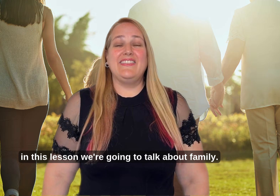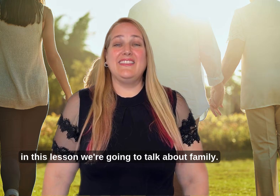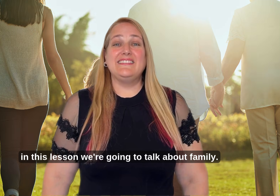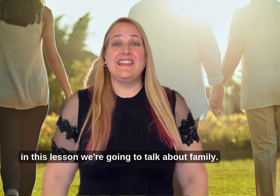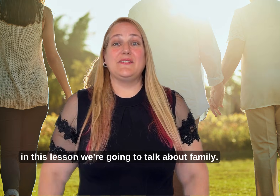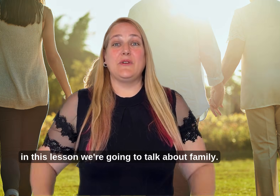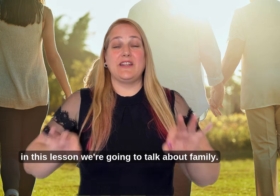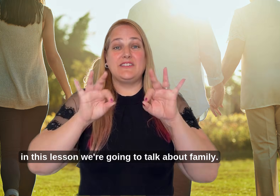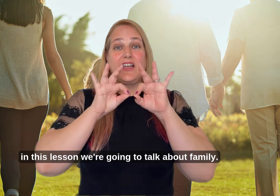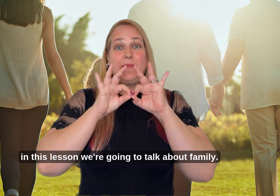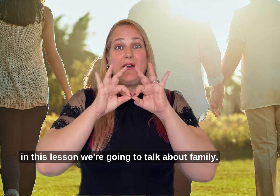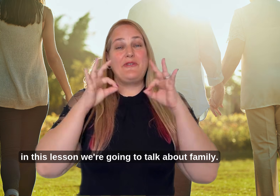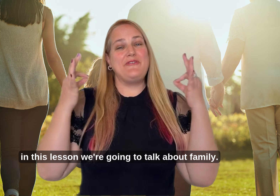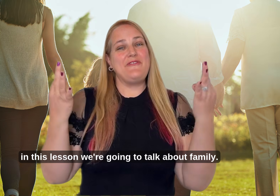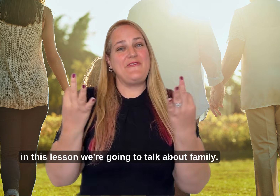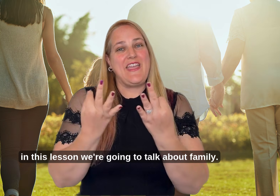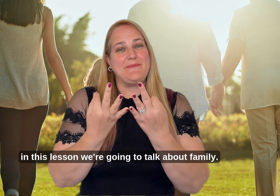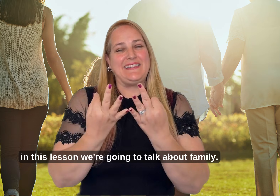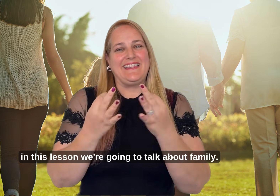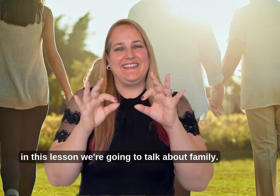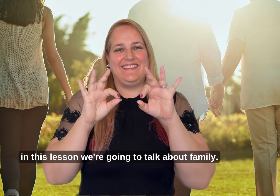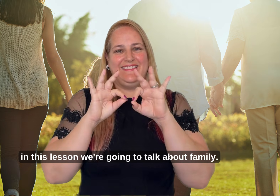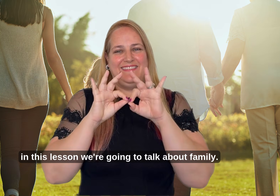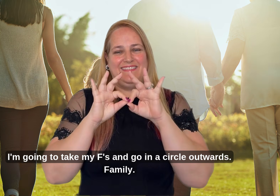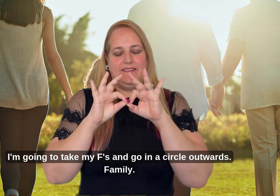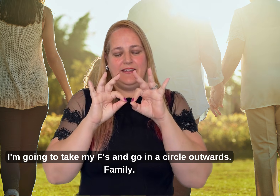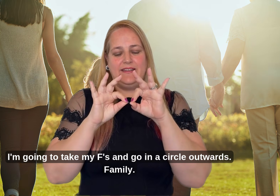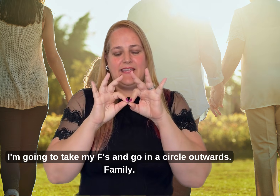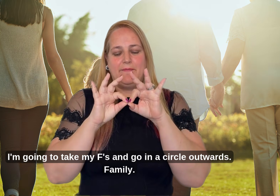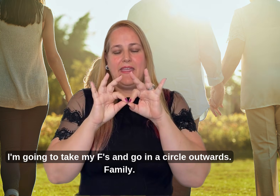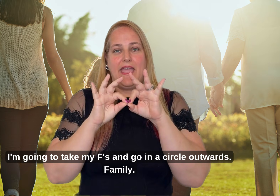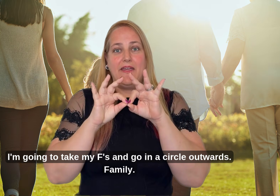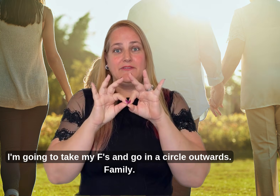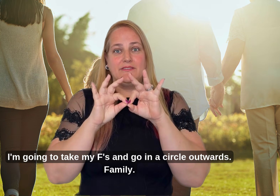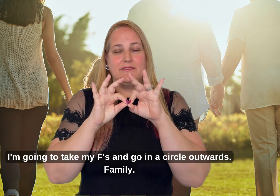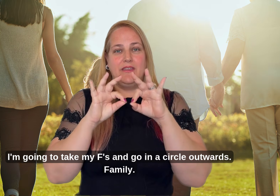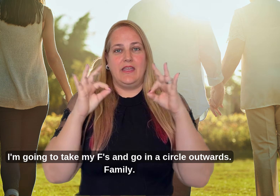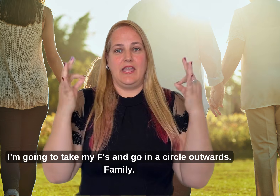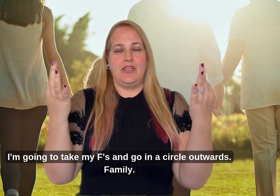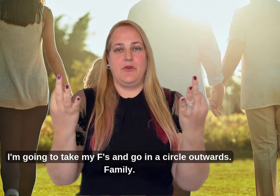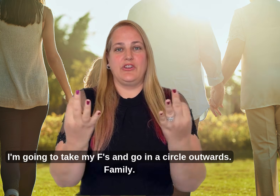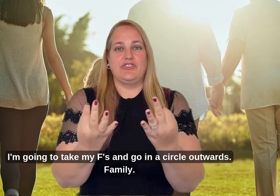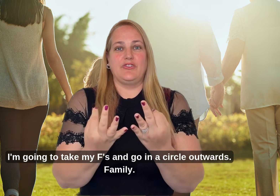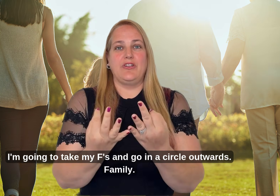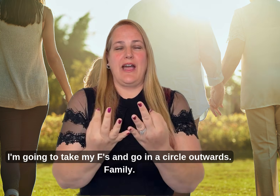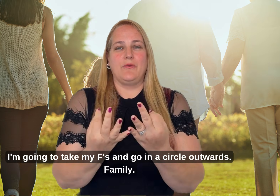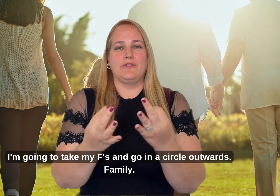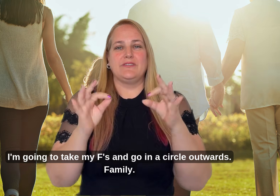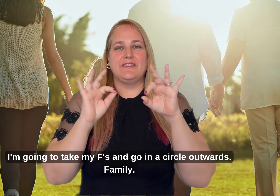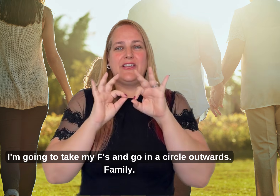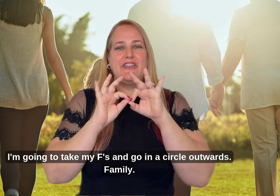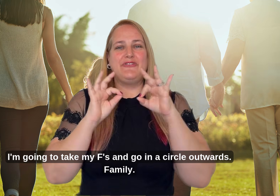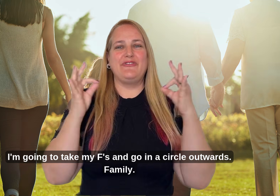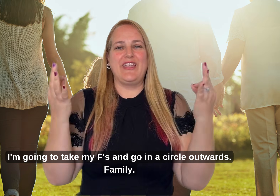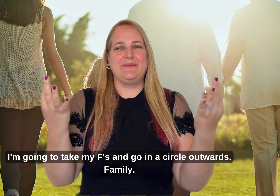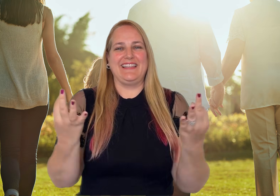In this lesson, we're going to talk about family. I'm going to take my F's and go in a circle outwards. Family.